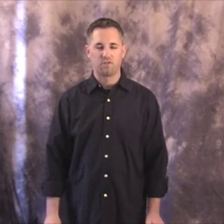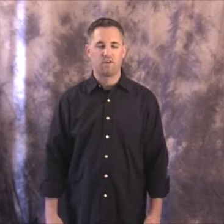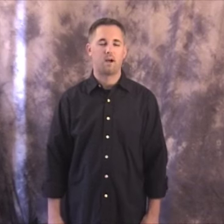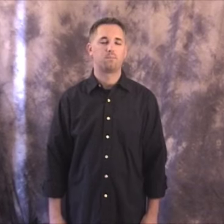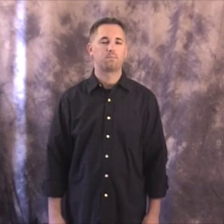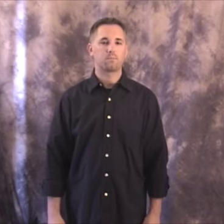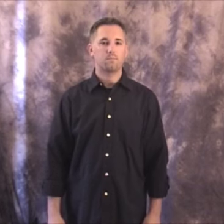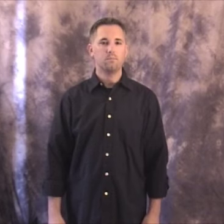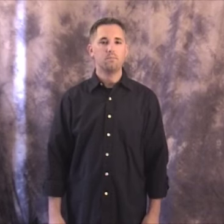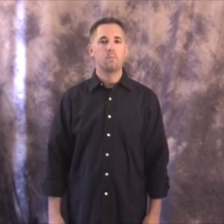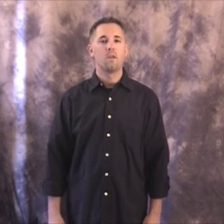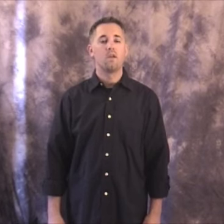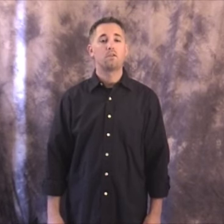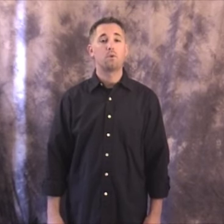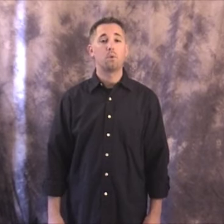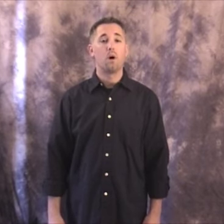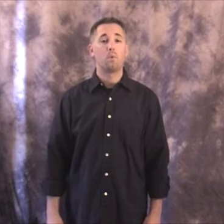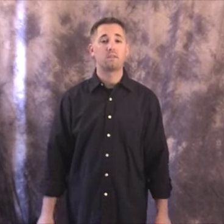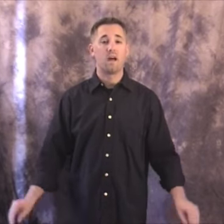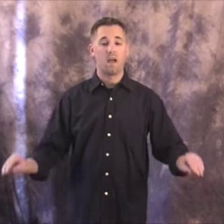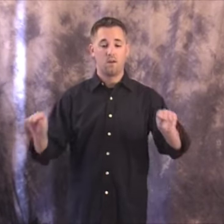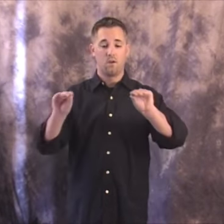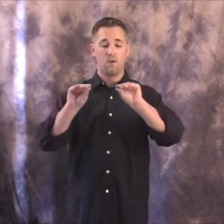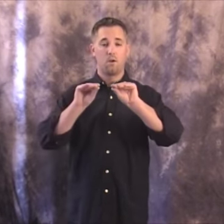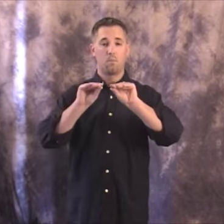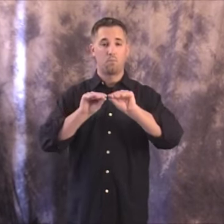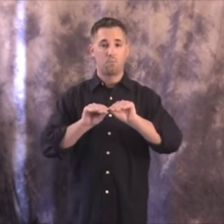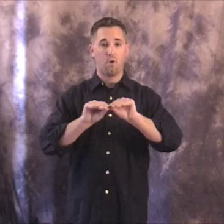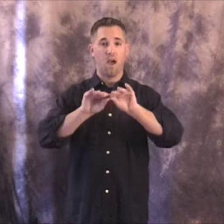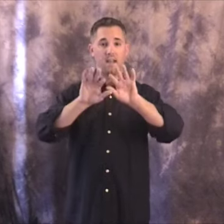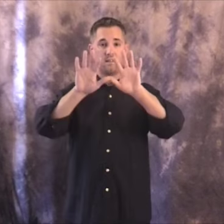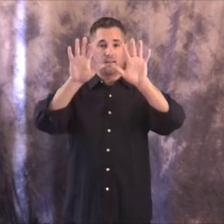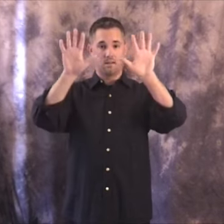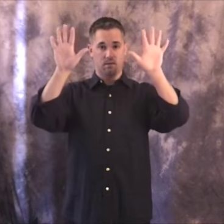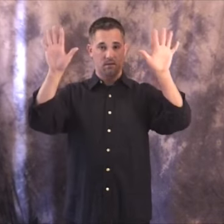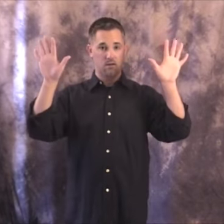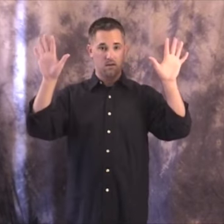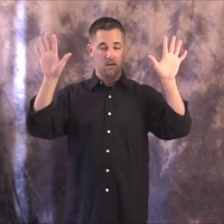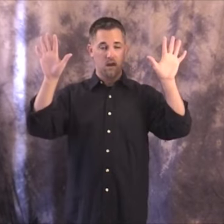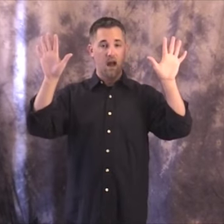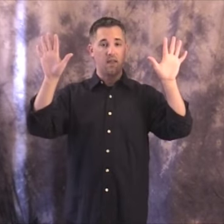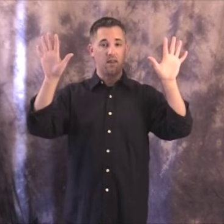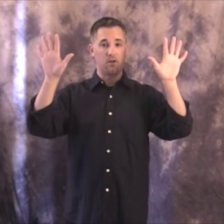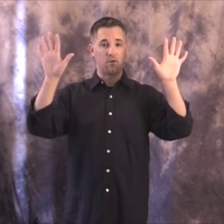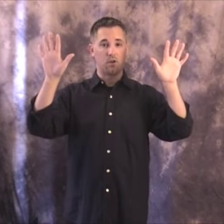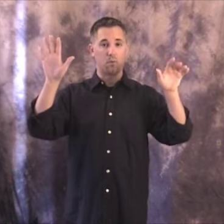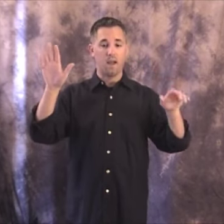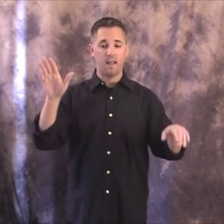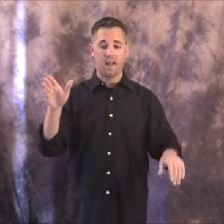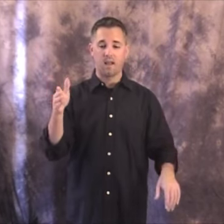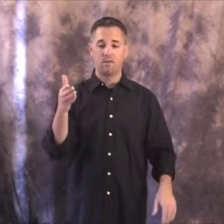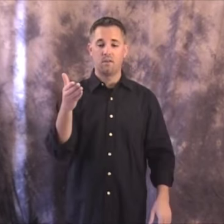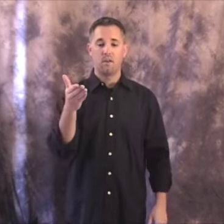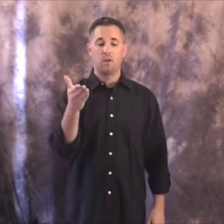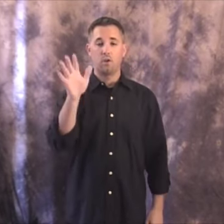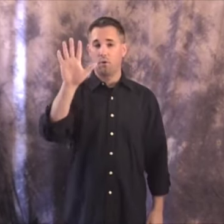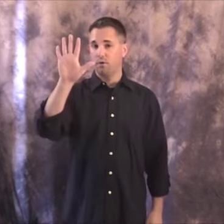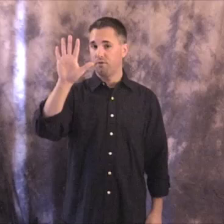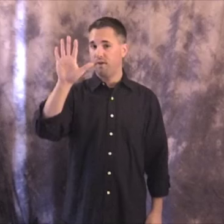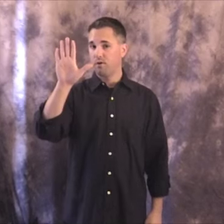for now. So you all will sign bright, and then using your right hand, your fingers